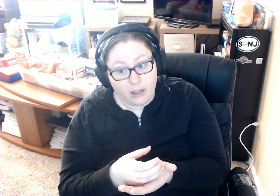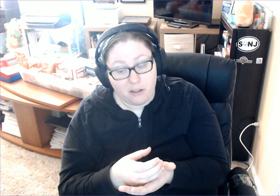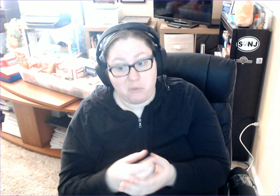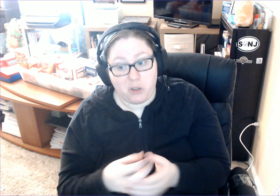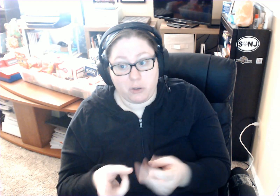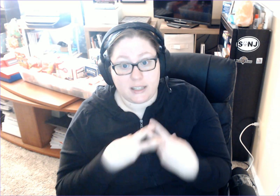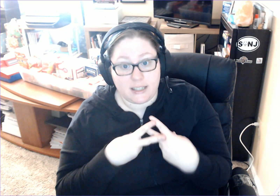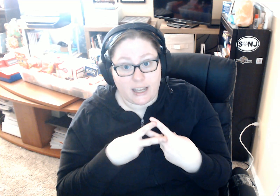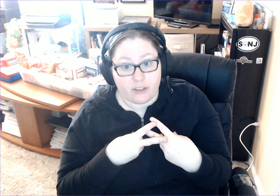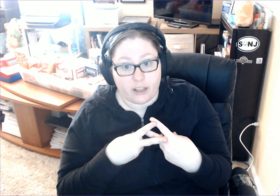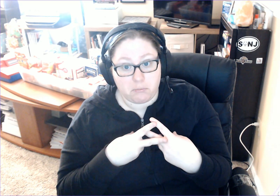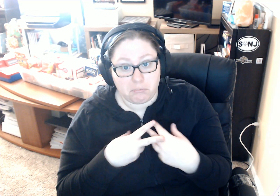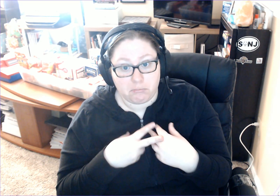can save it.